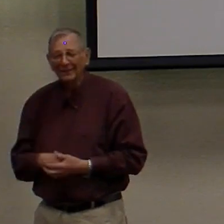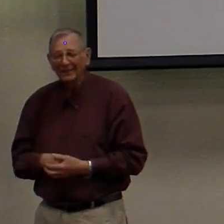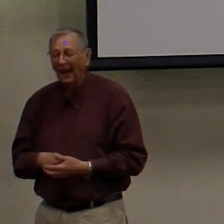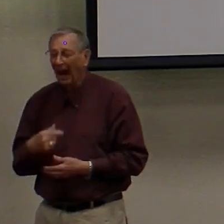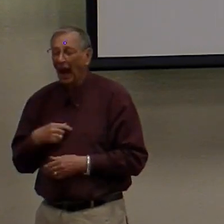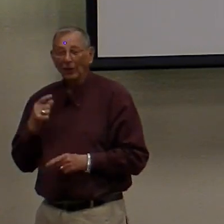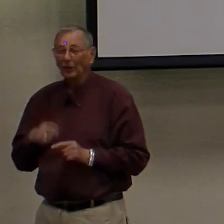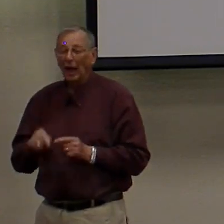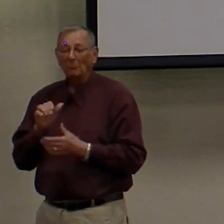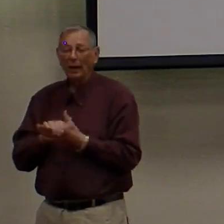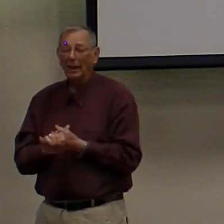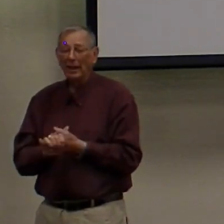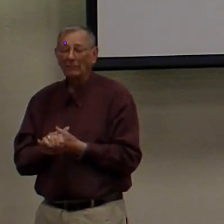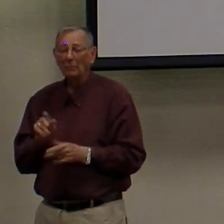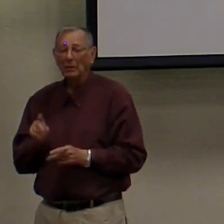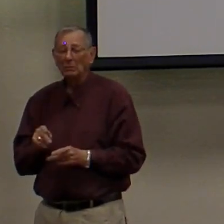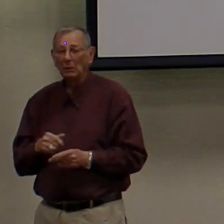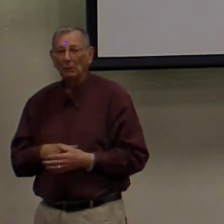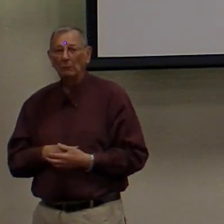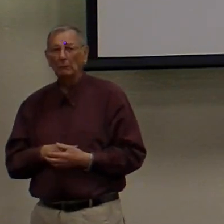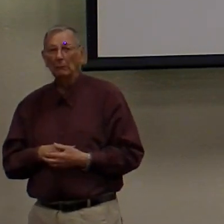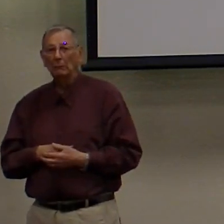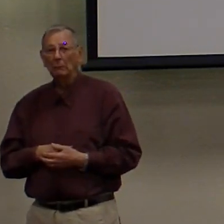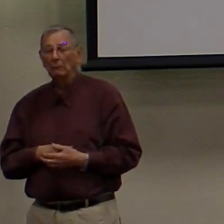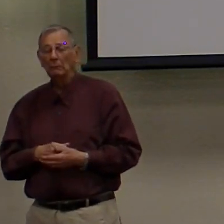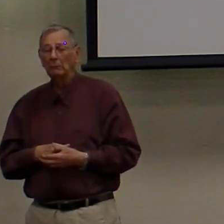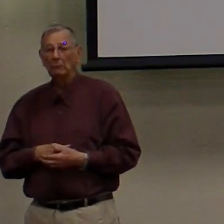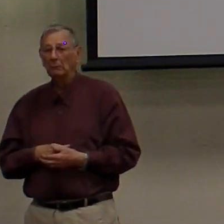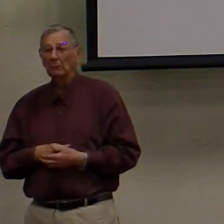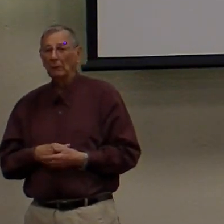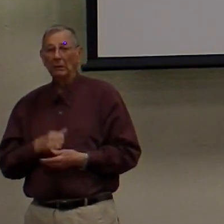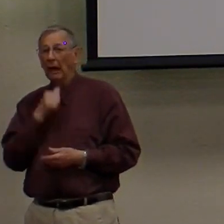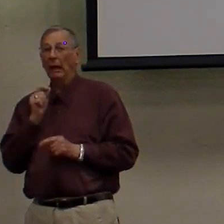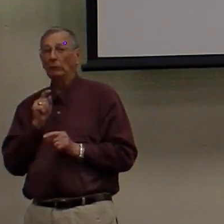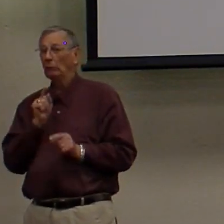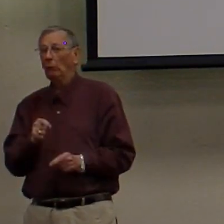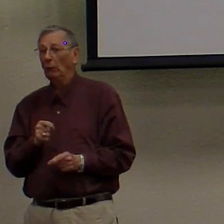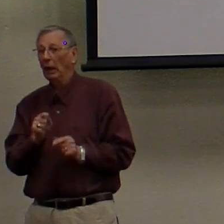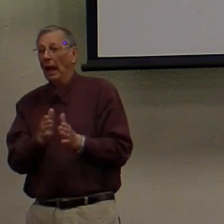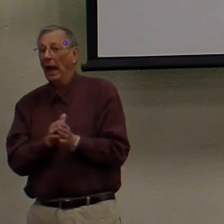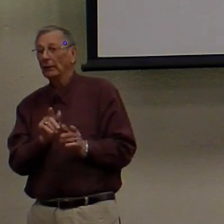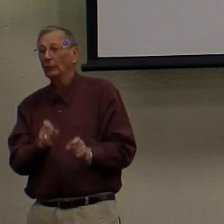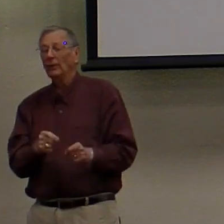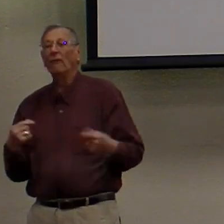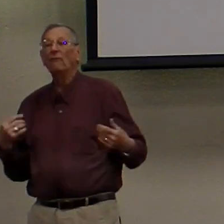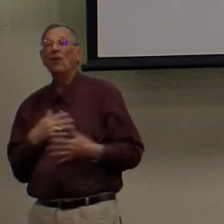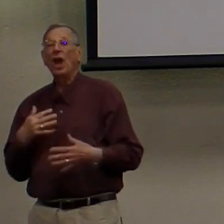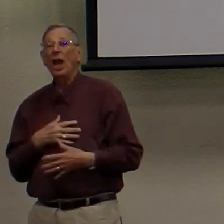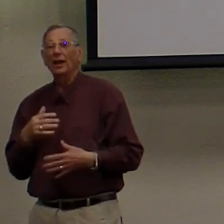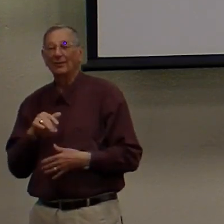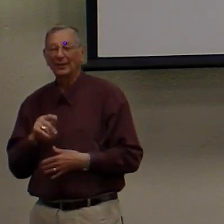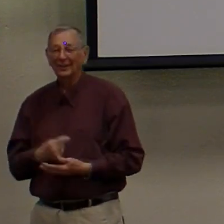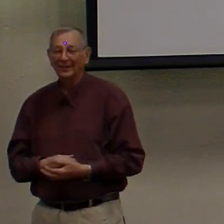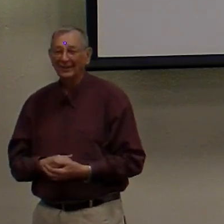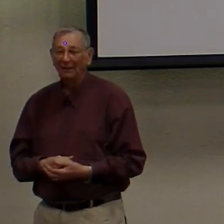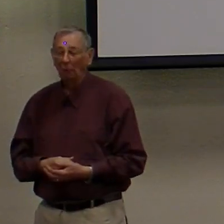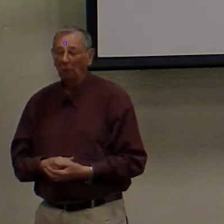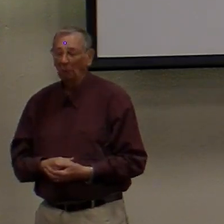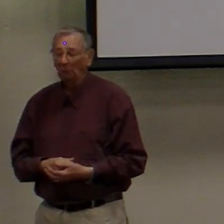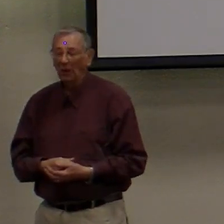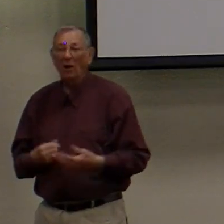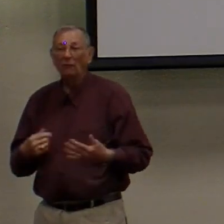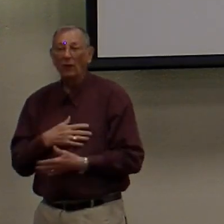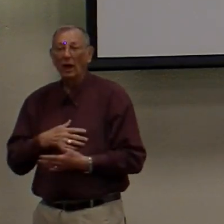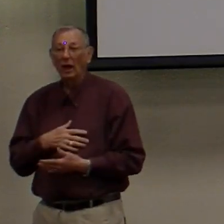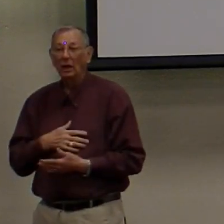could not believe the people that just wouldn't even go there because they were afraid of it. They were afraid it